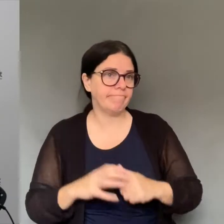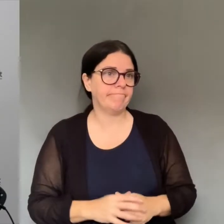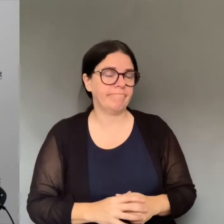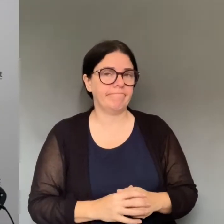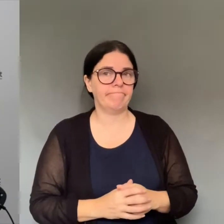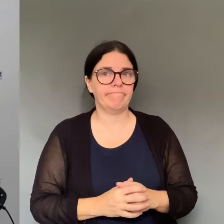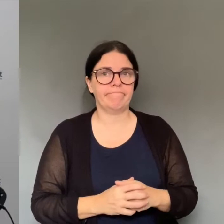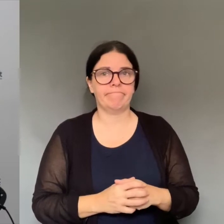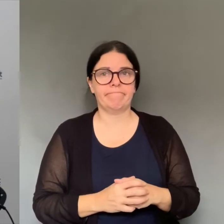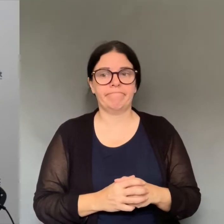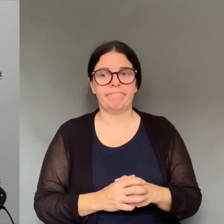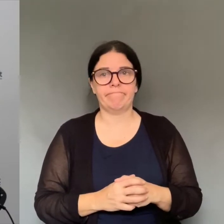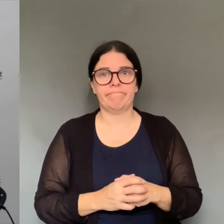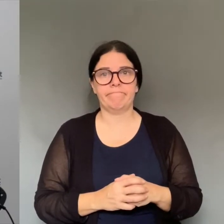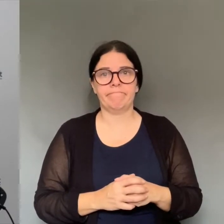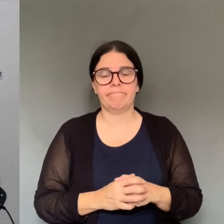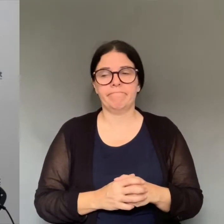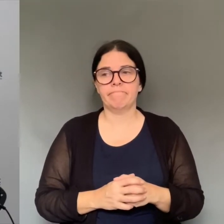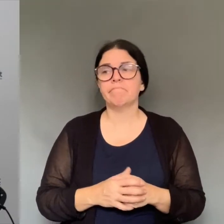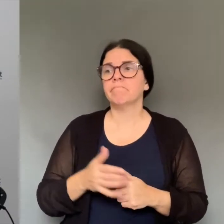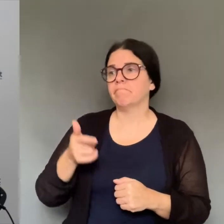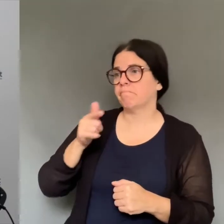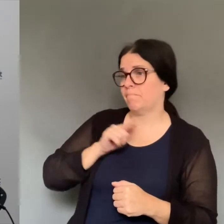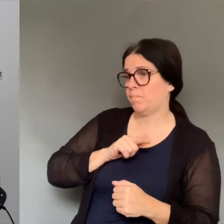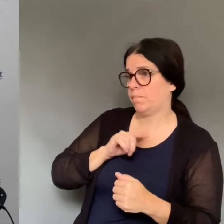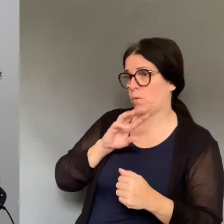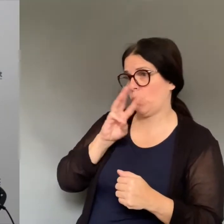to see that continued.